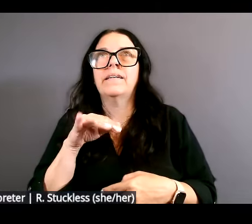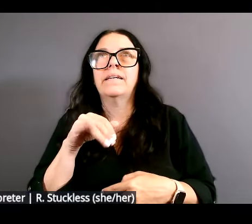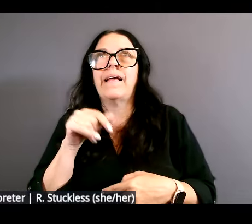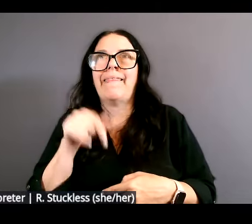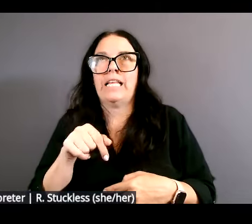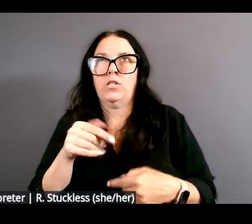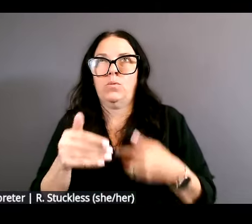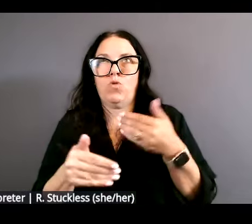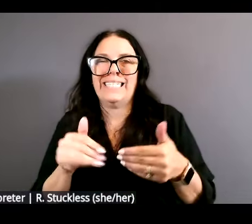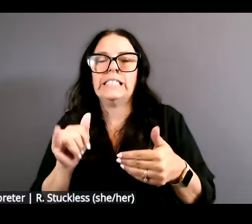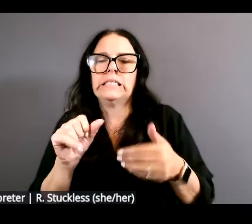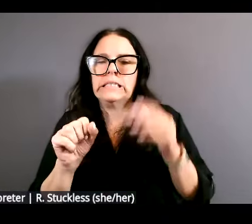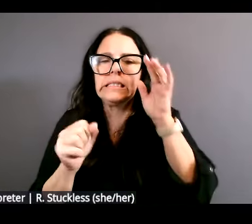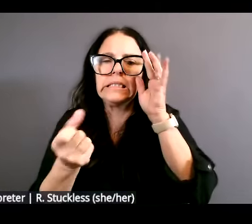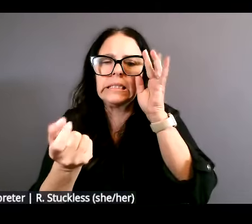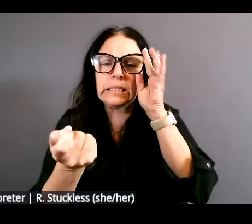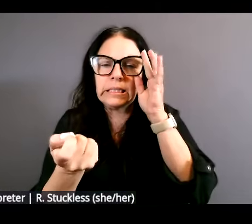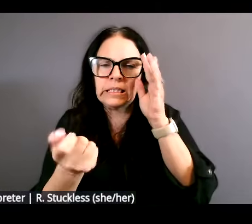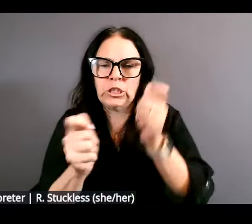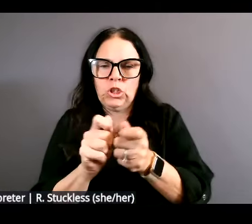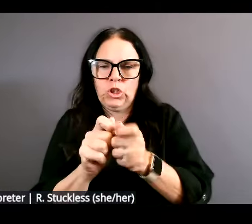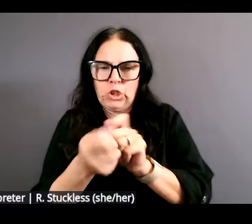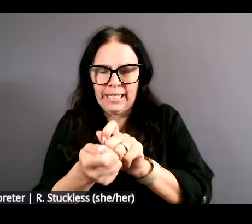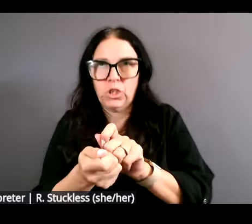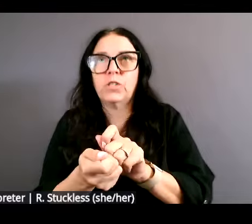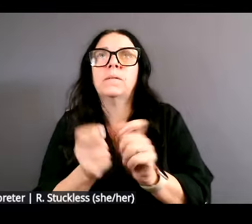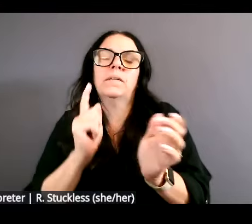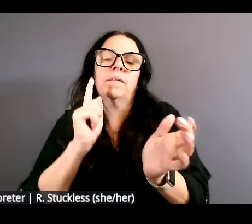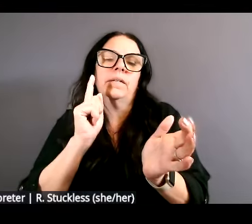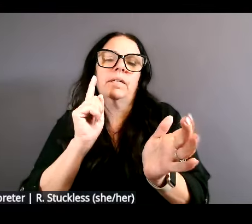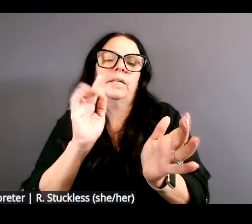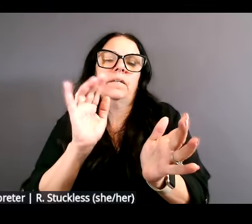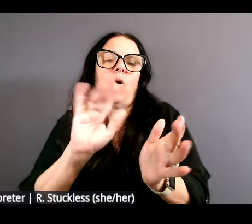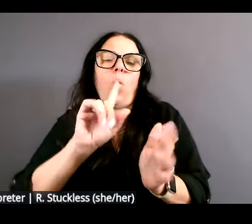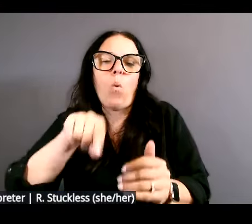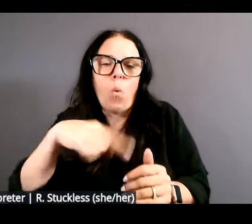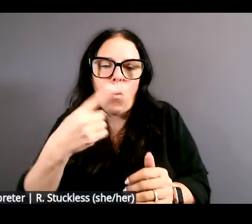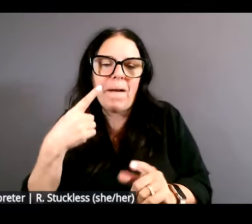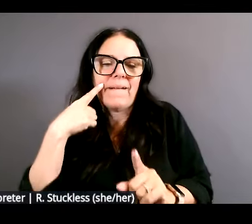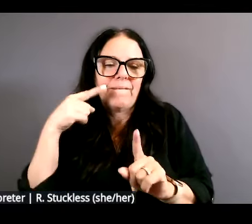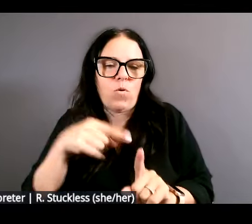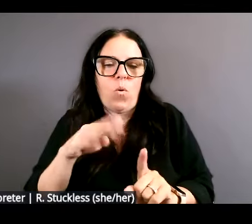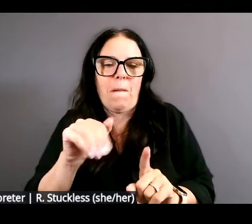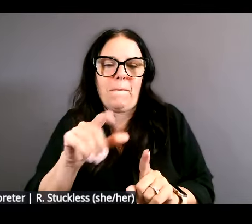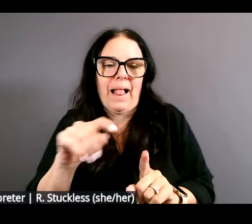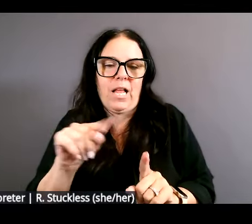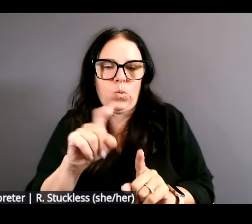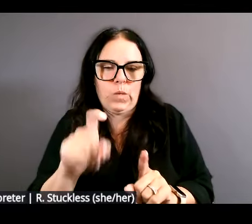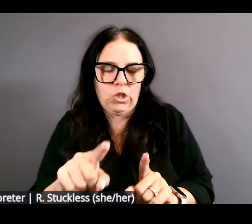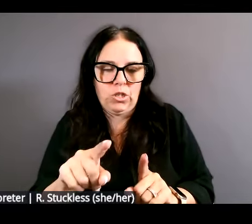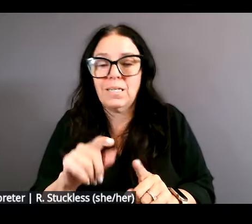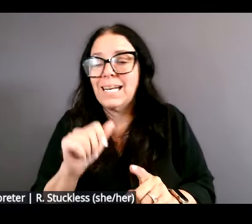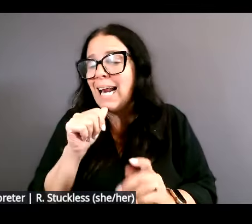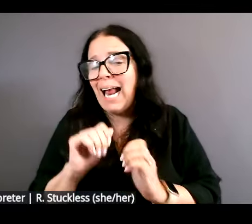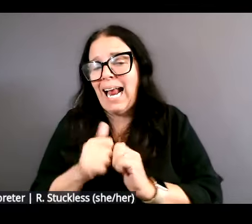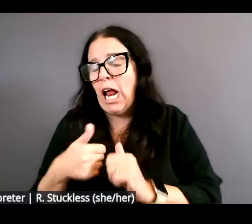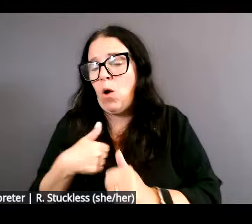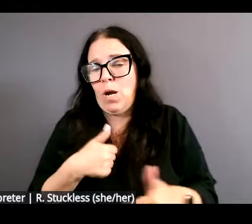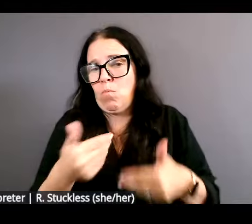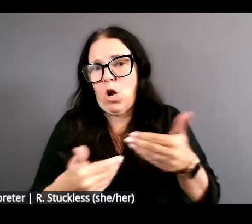process only to initiatives, to ballot questions. And it's not to how we process the petition, but one of the